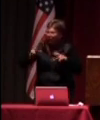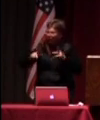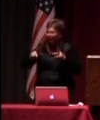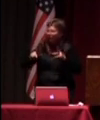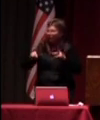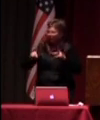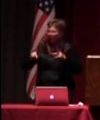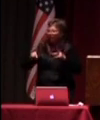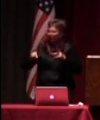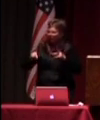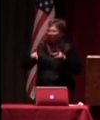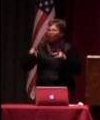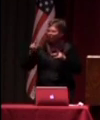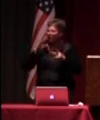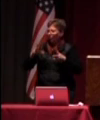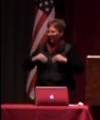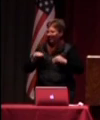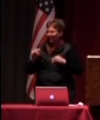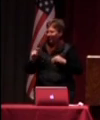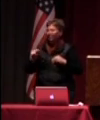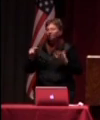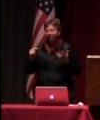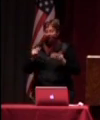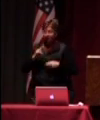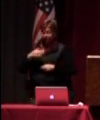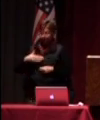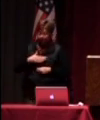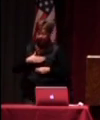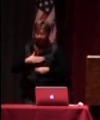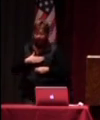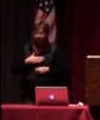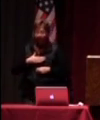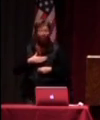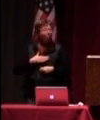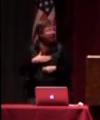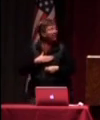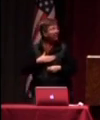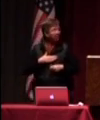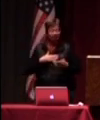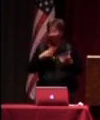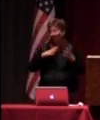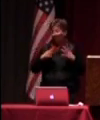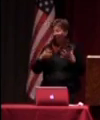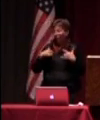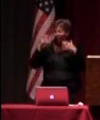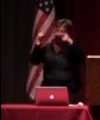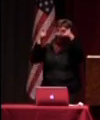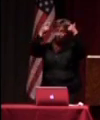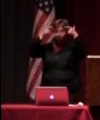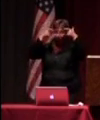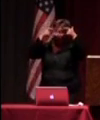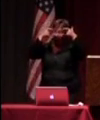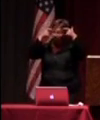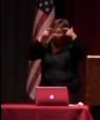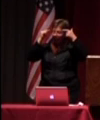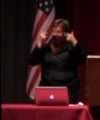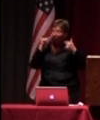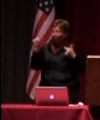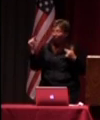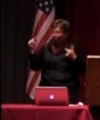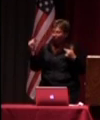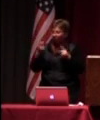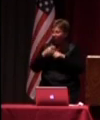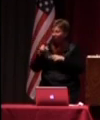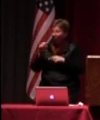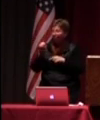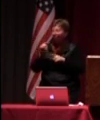to consolidate himself." So for Napoleon, in other words, it might be fine to have a crown of gold and jewels, like the one that he was crowned with here,